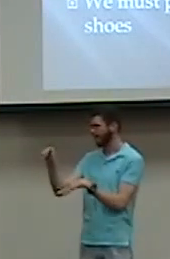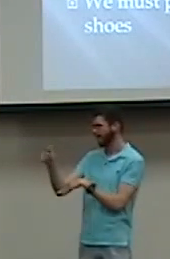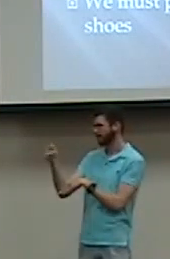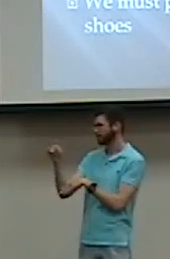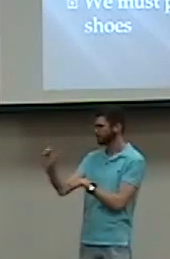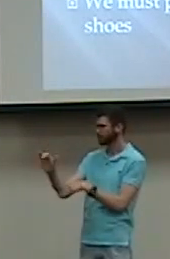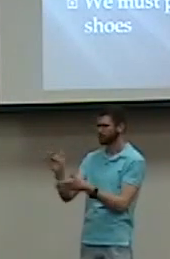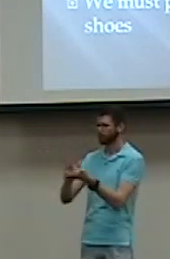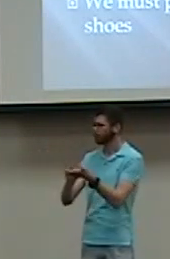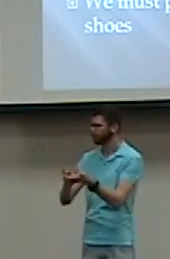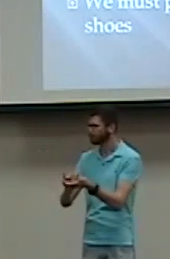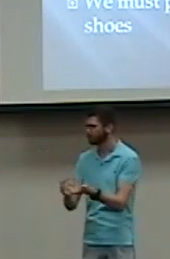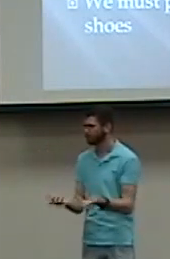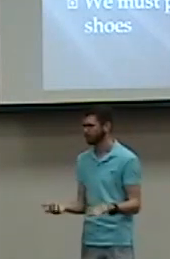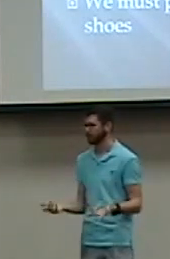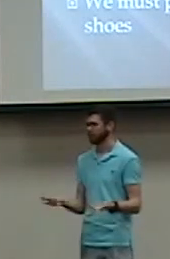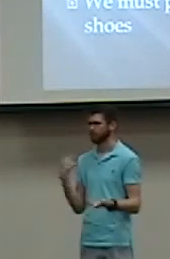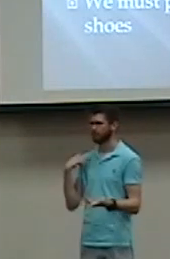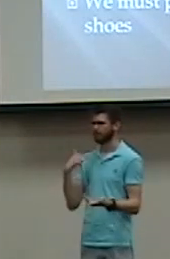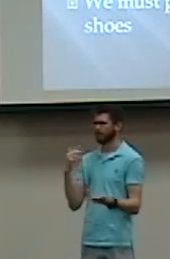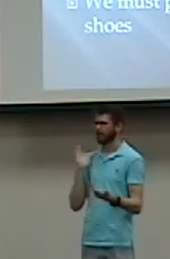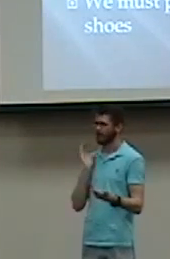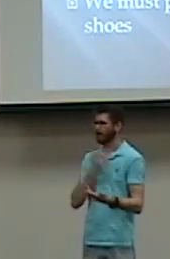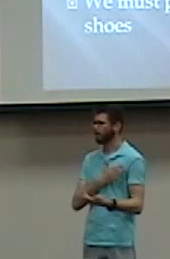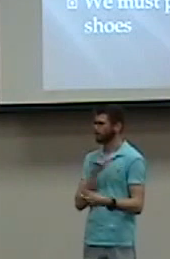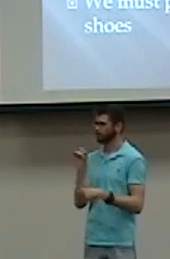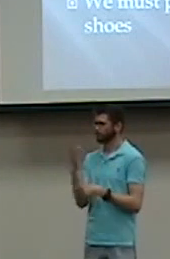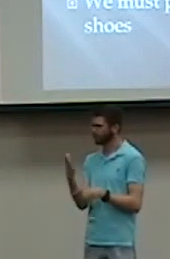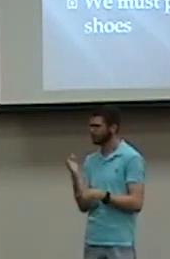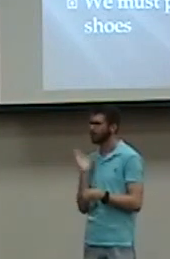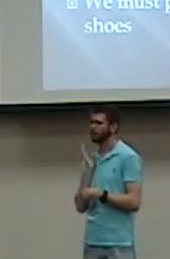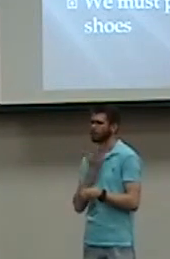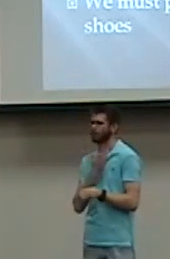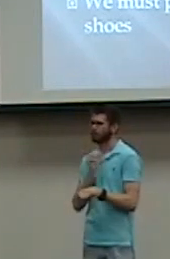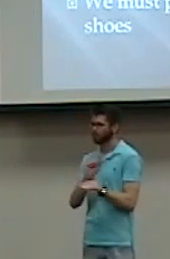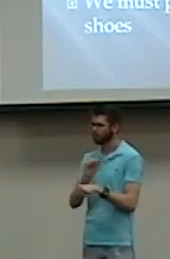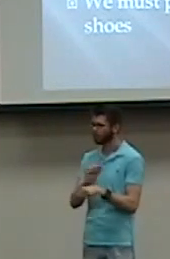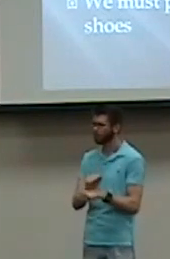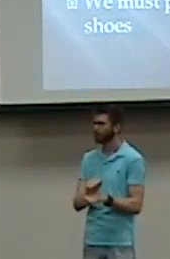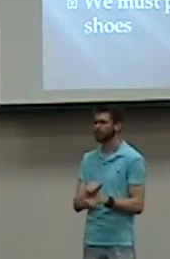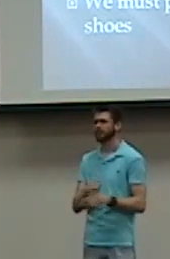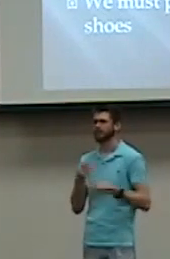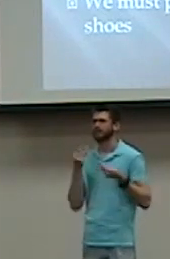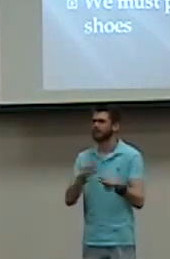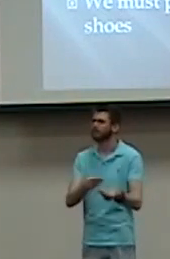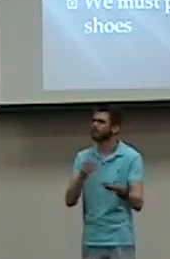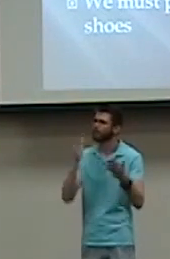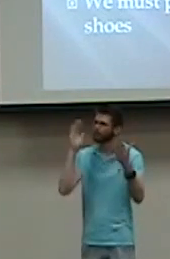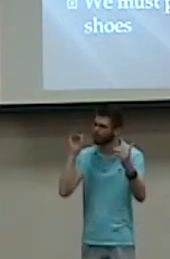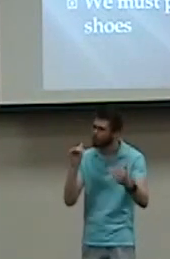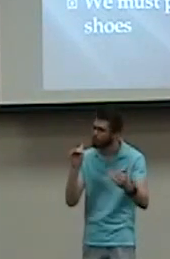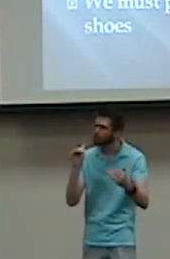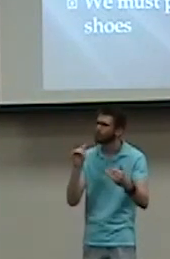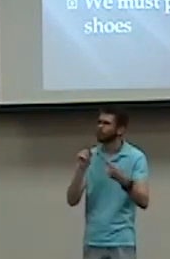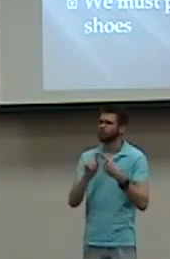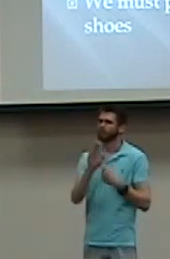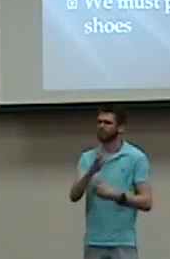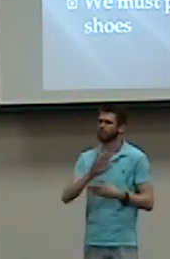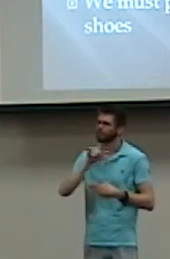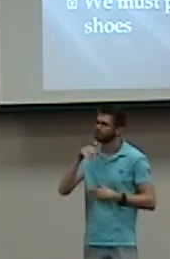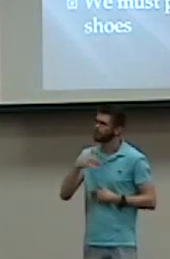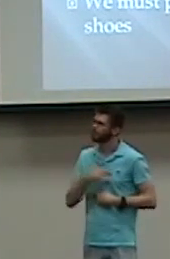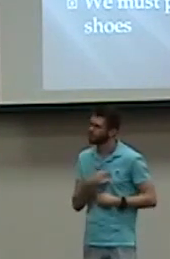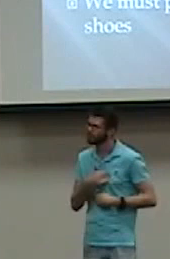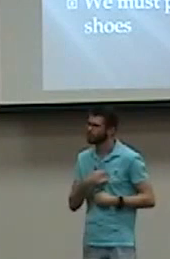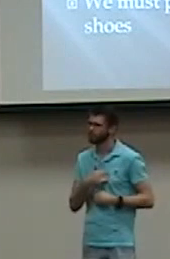Our job, our role is to speak to their hurt and to speak hope and life to their soul and to their emotions, not to heal